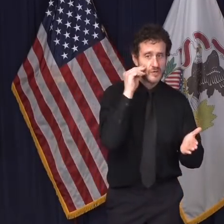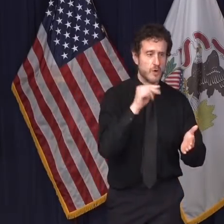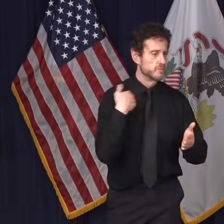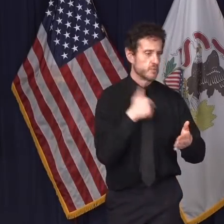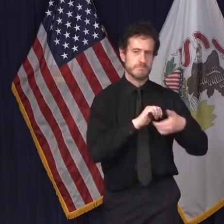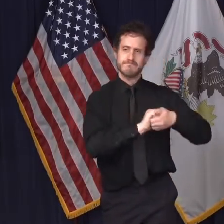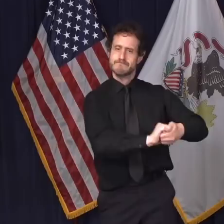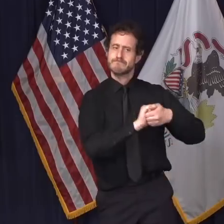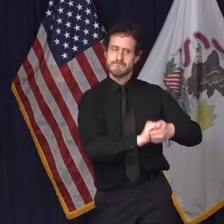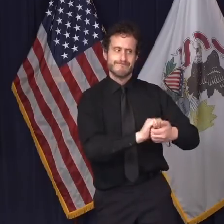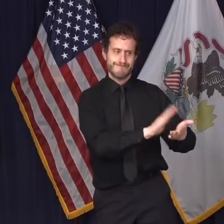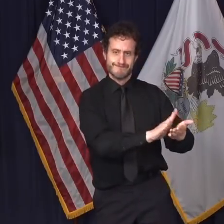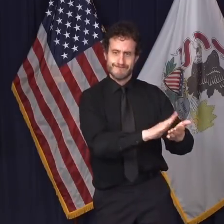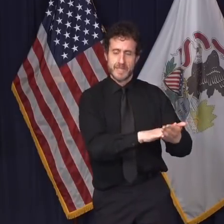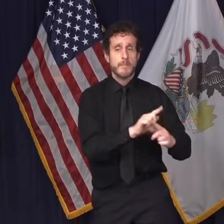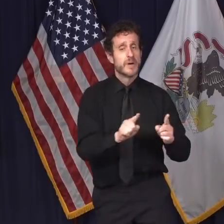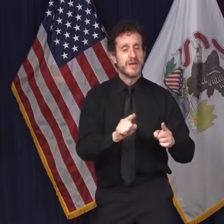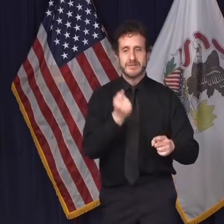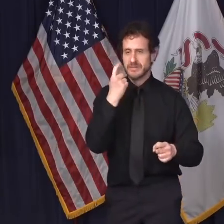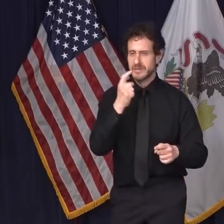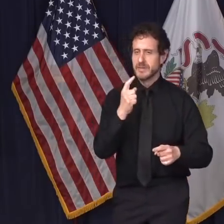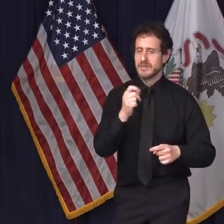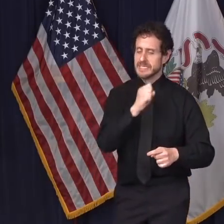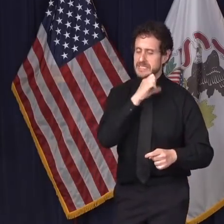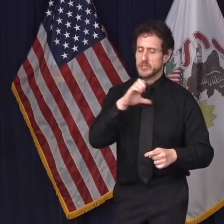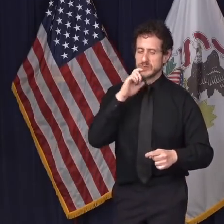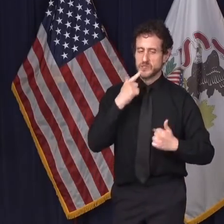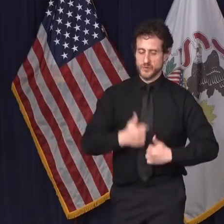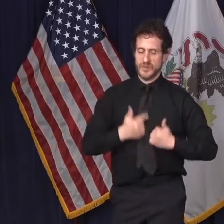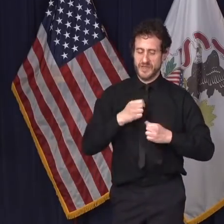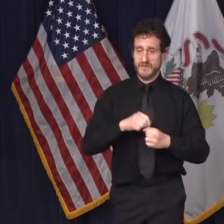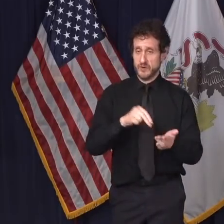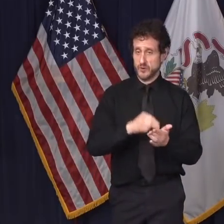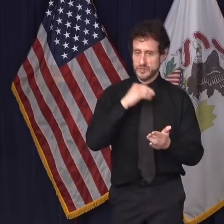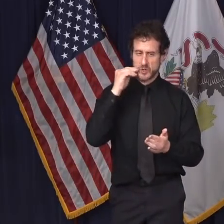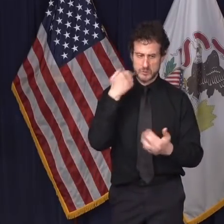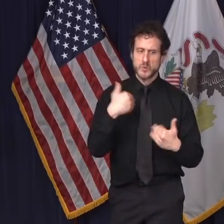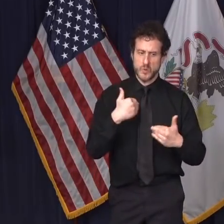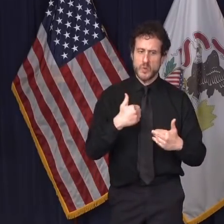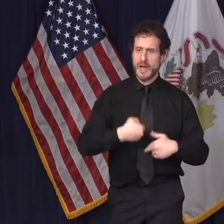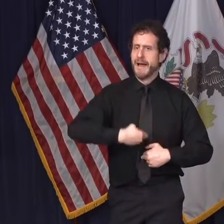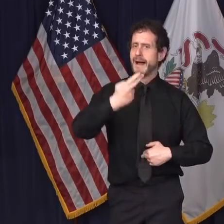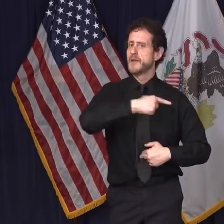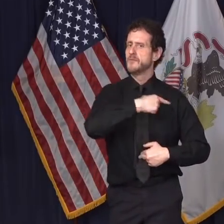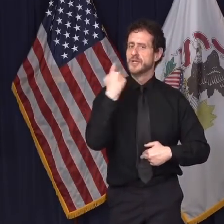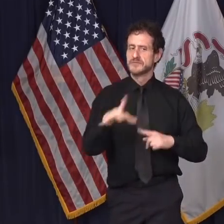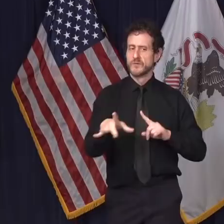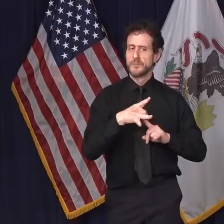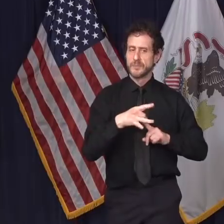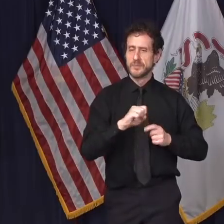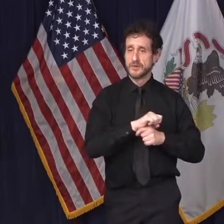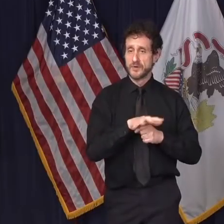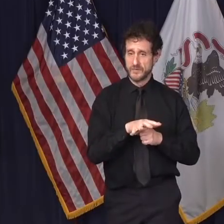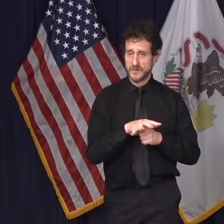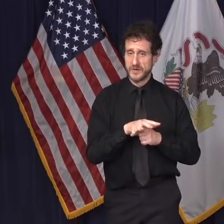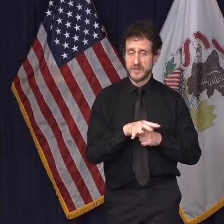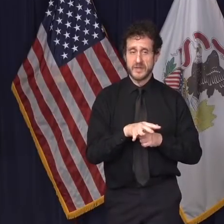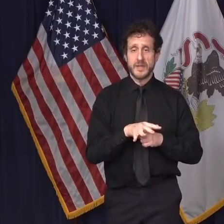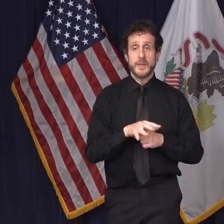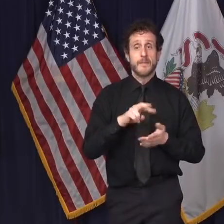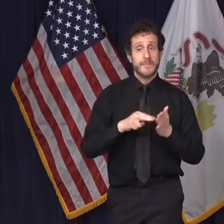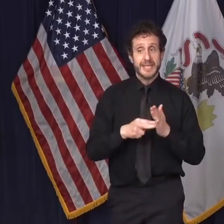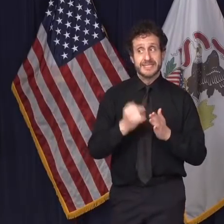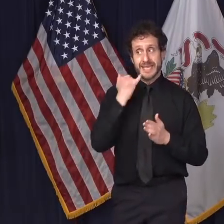care residents are some of our most vulnerable Illinoisans. That's why strong compliance from many isn't good